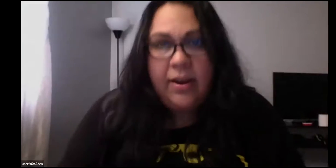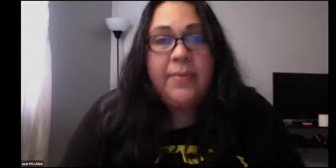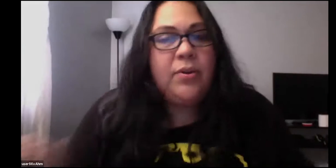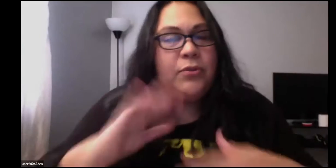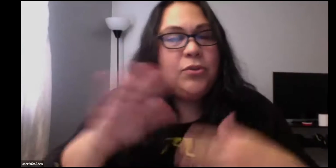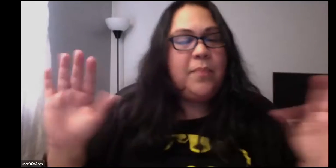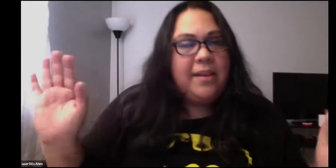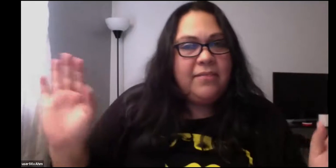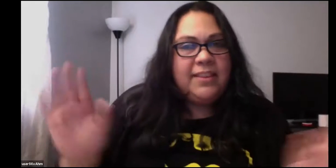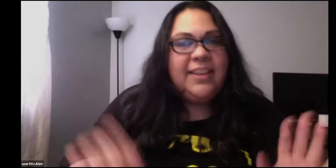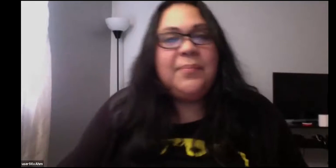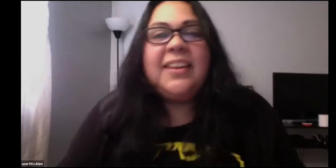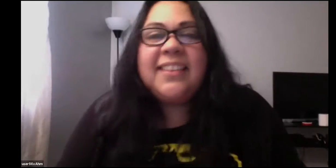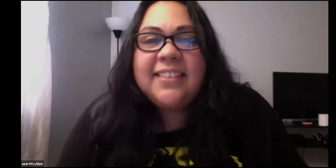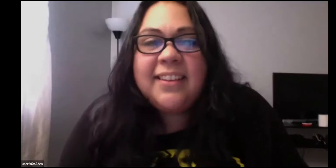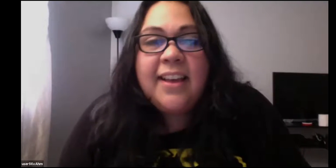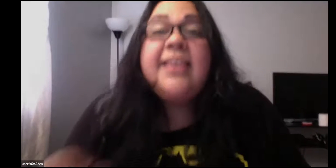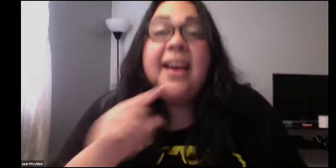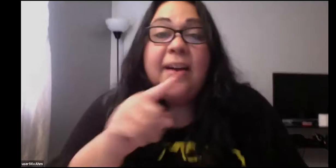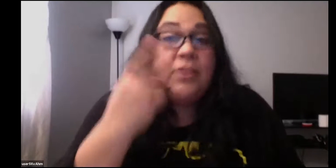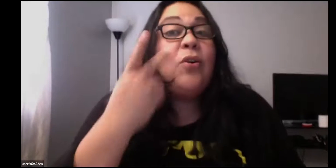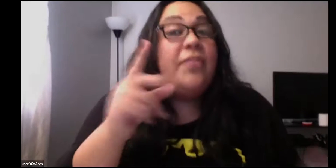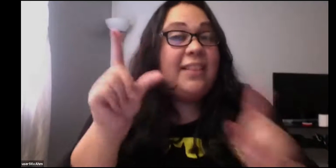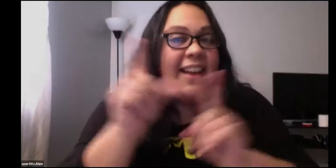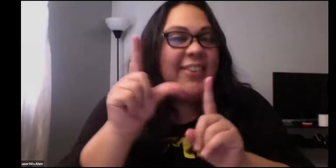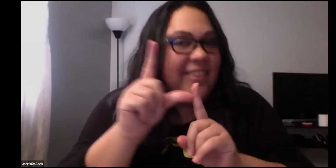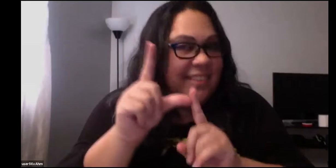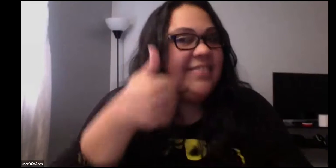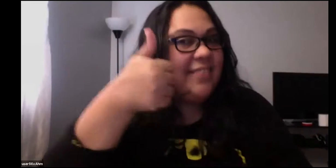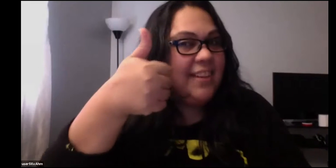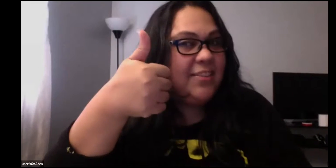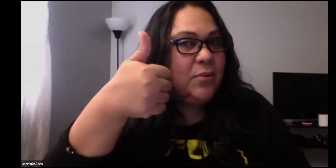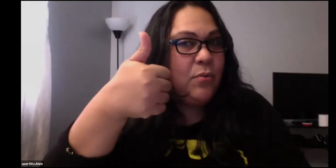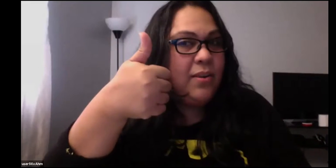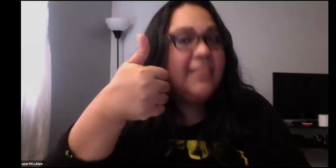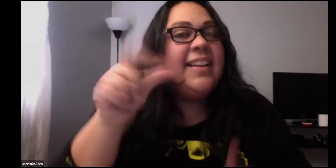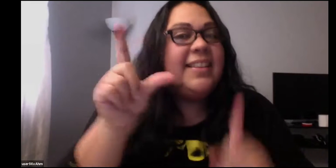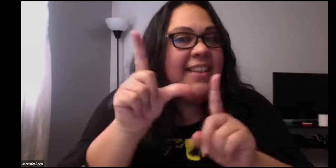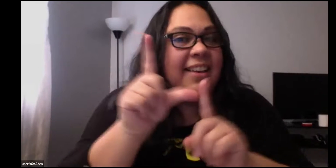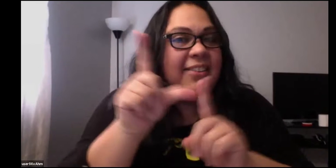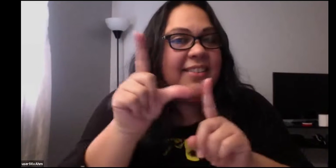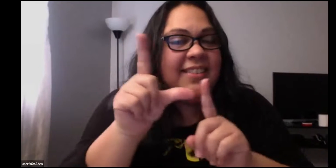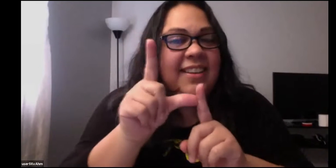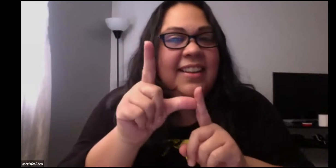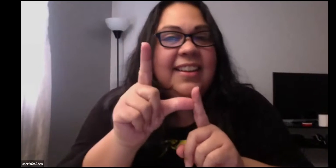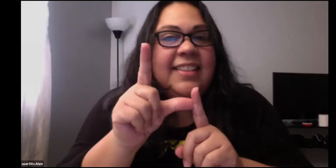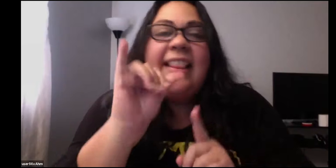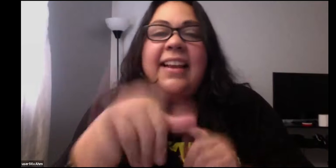don't have to show me everything, but yeah, we saw the letters. That's a cool one. That's the letters. Is that like a